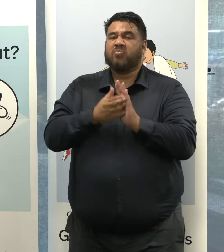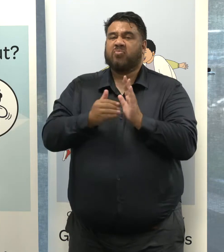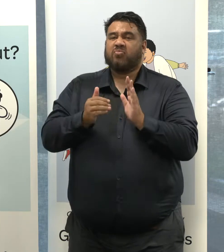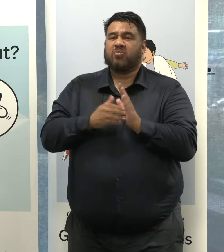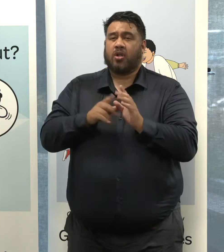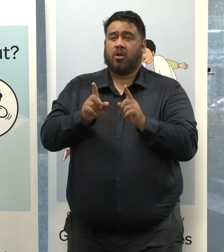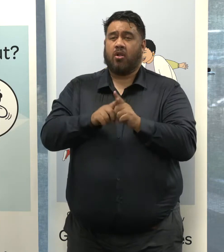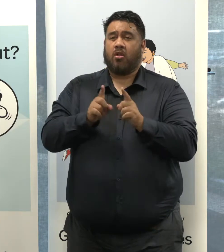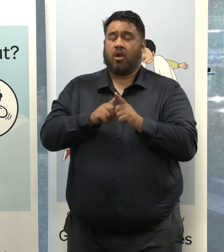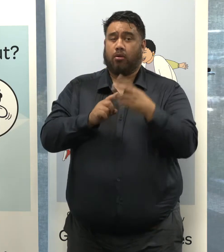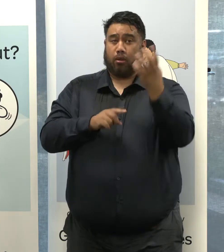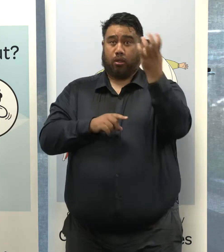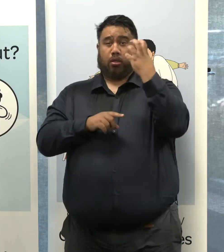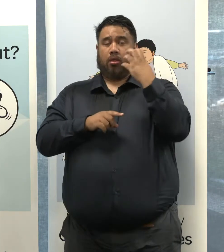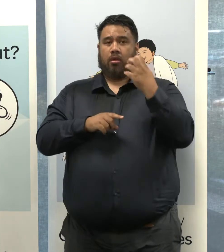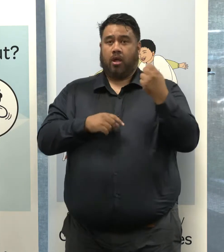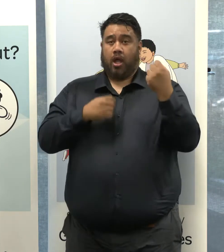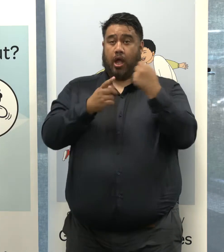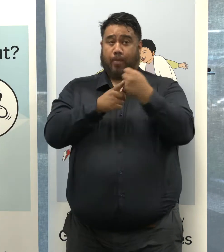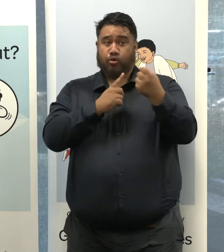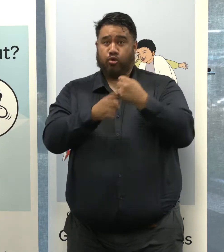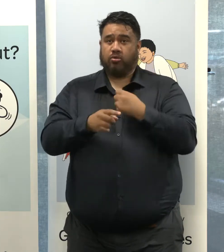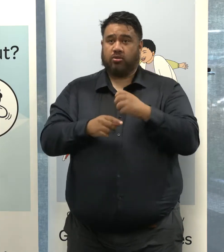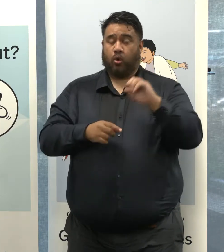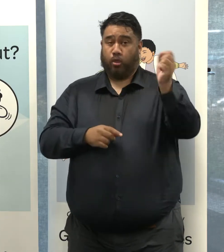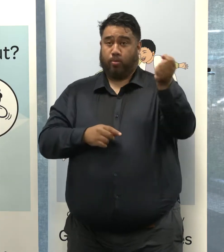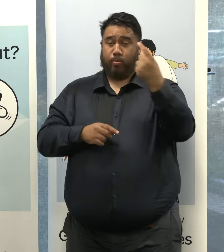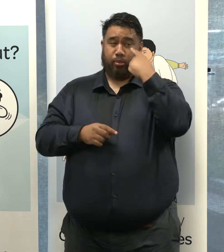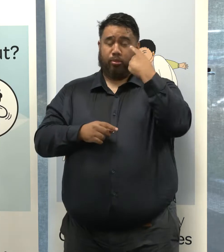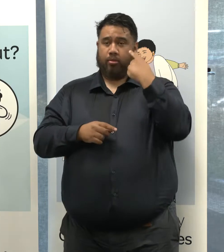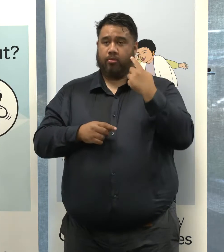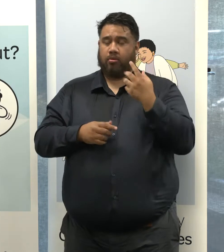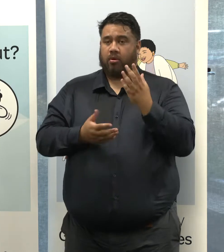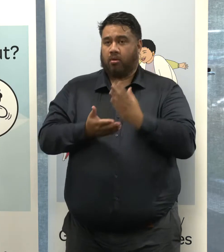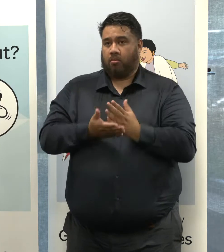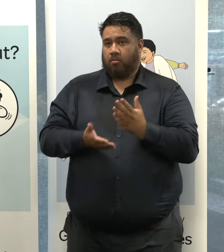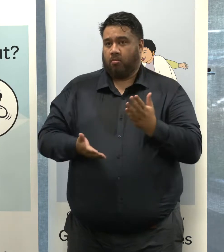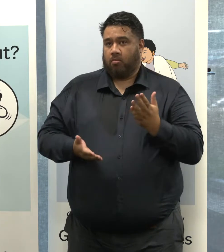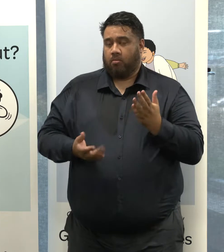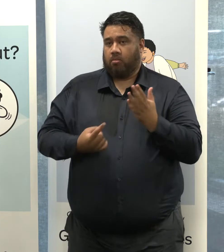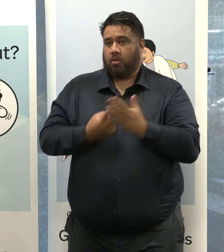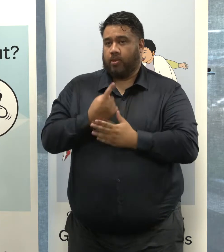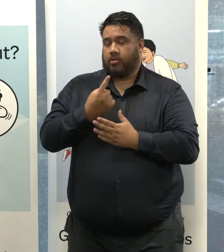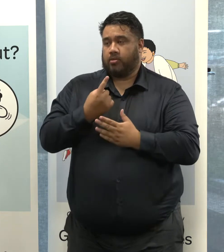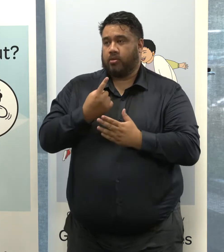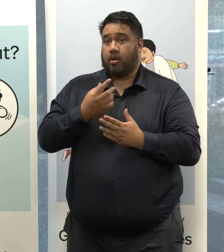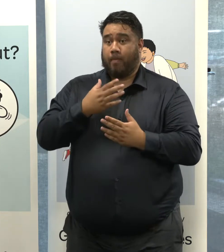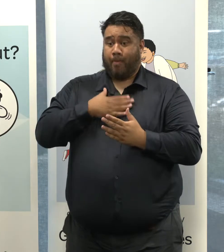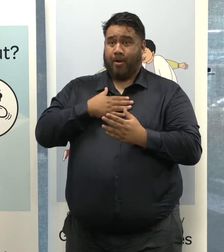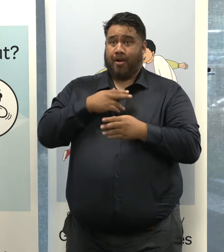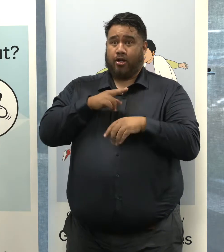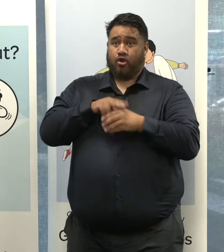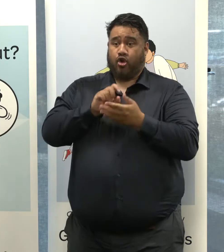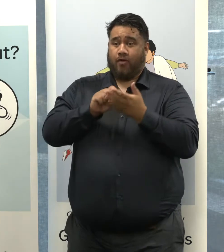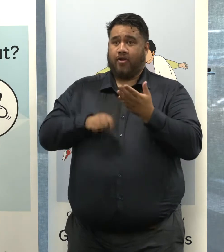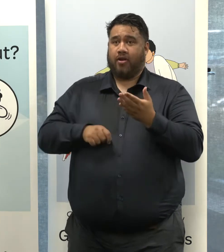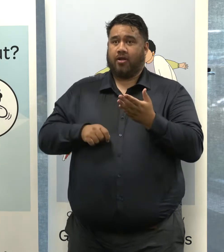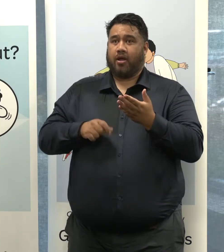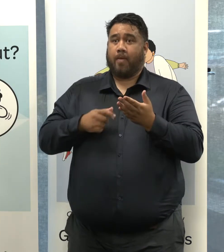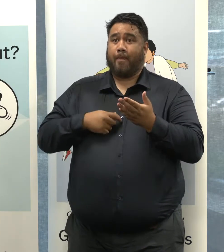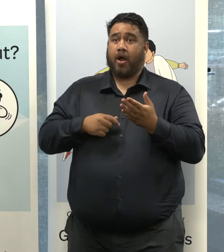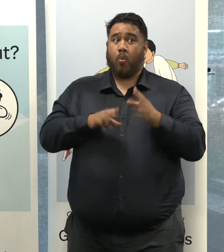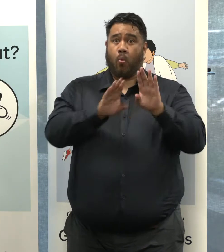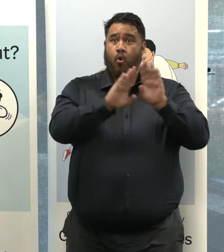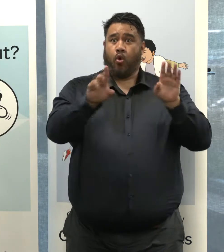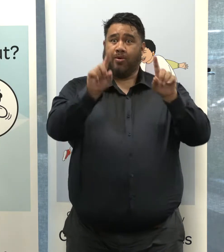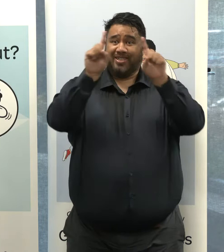abused, yelled at, things thrown at them. We have had, I know in my practice, I actually have a sign on the wall which I put